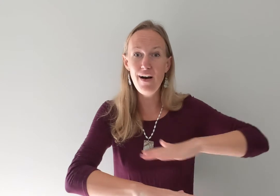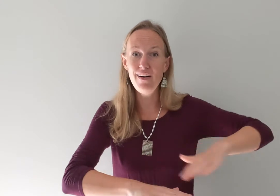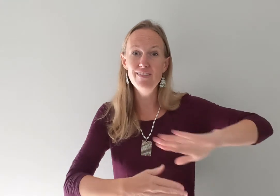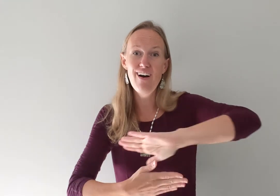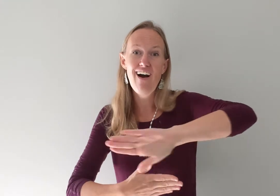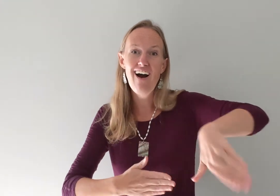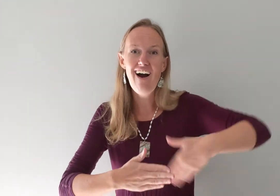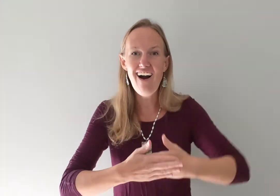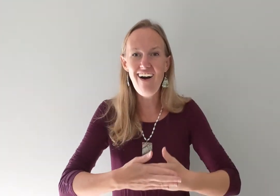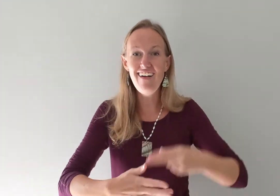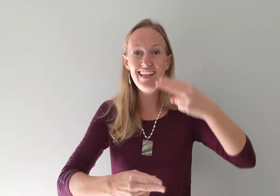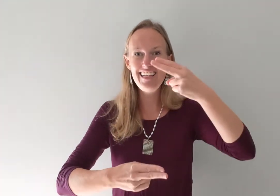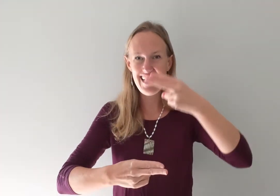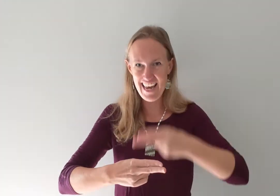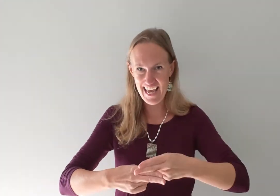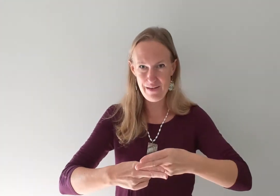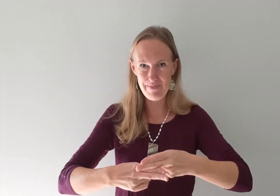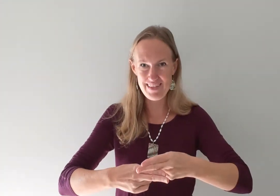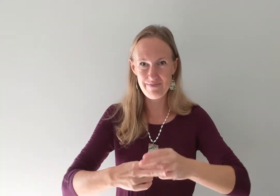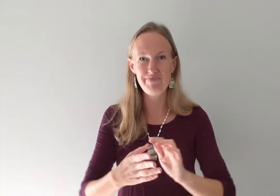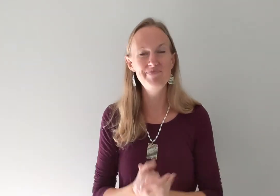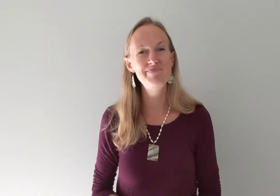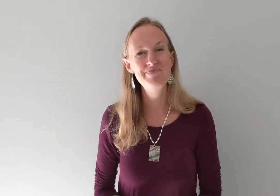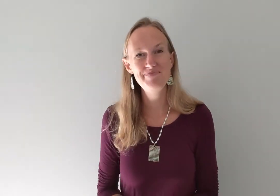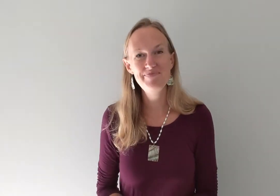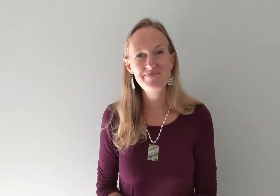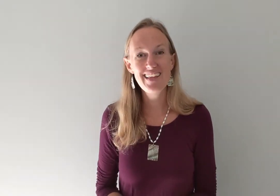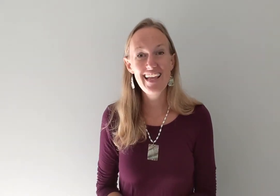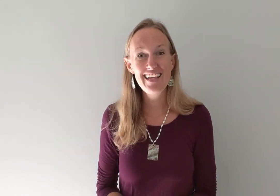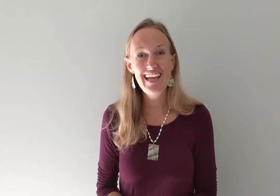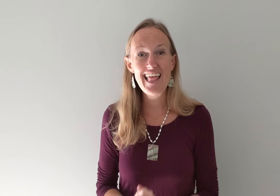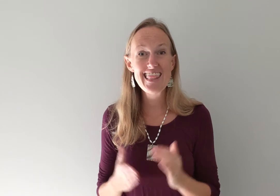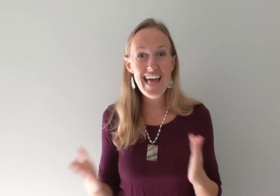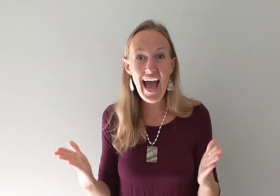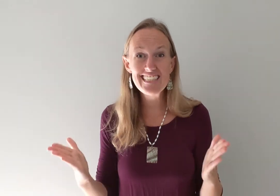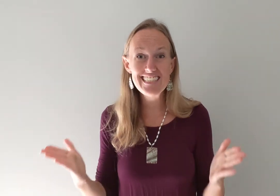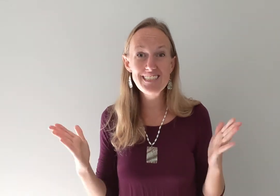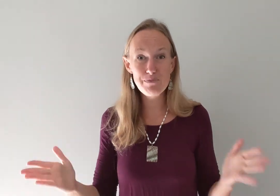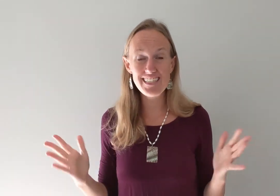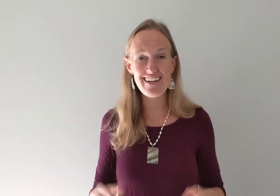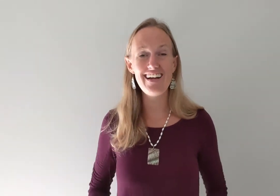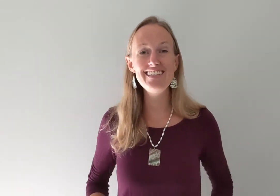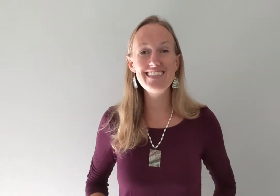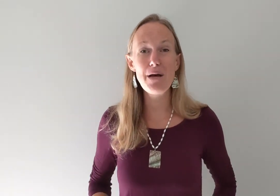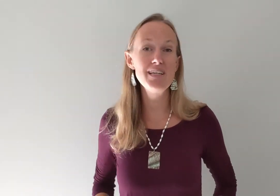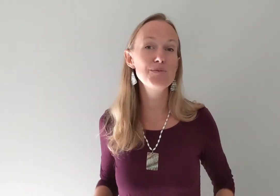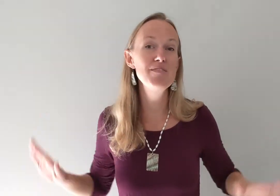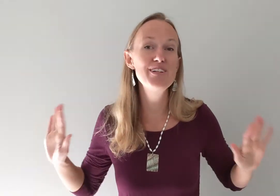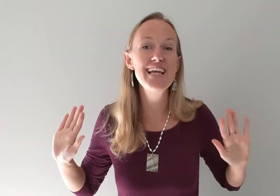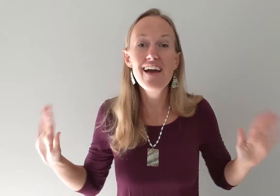above all names. Okay? And that is the bridge, guys. And that means we've learned